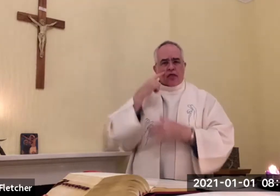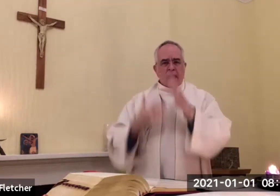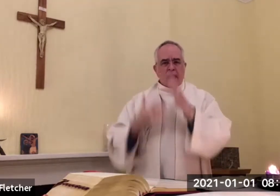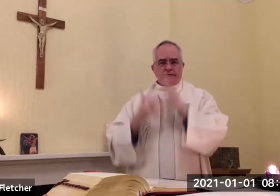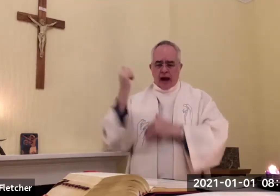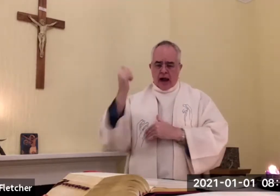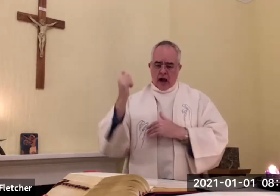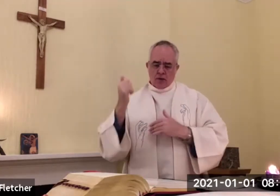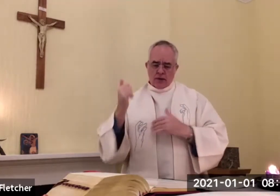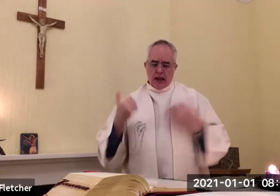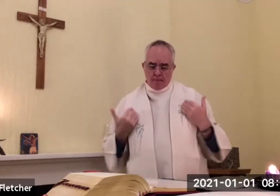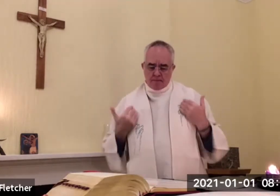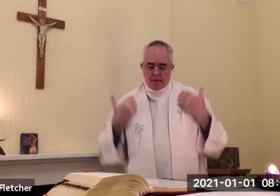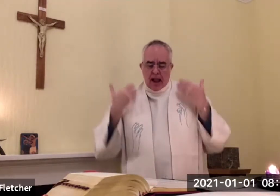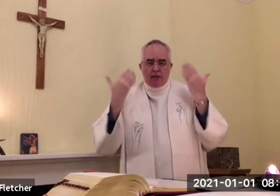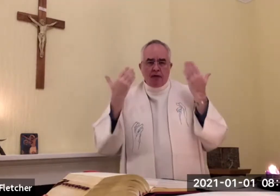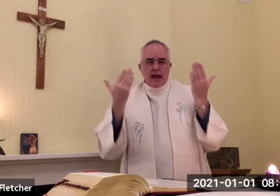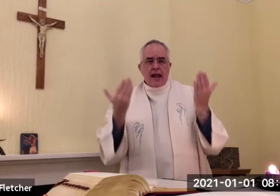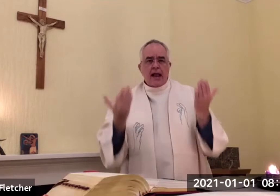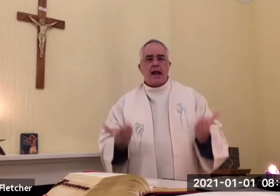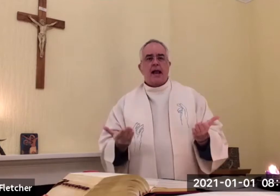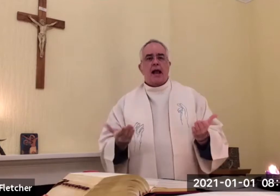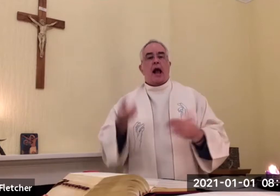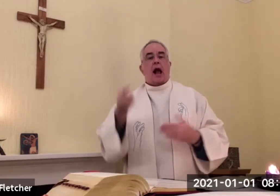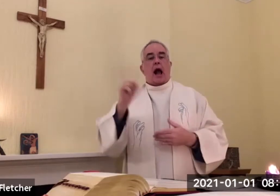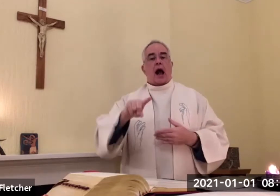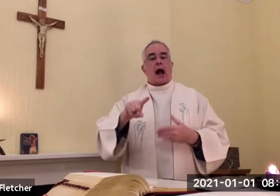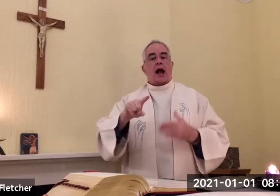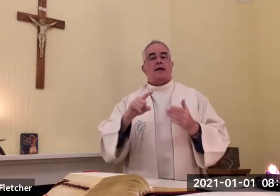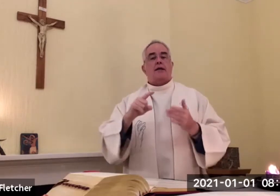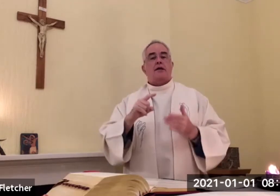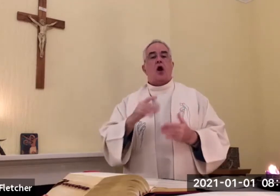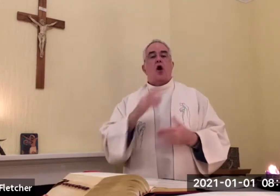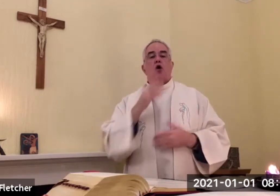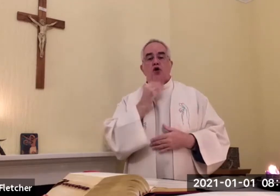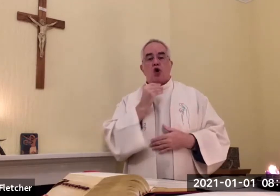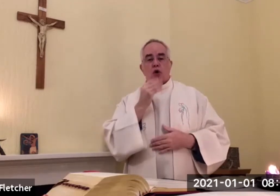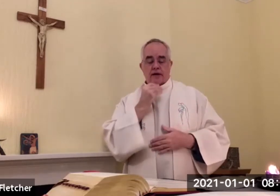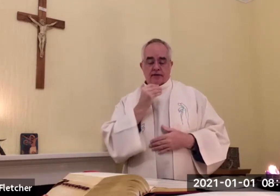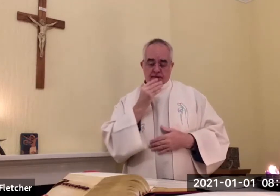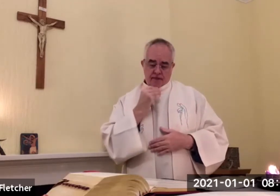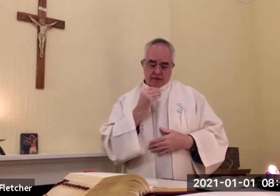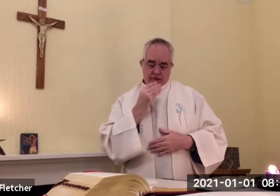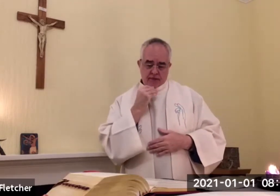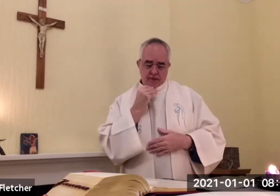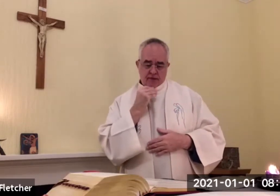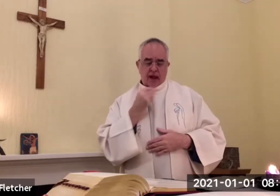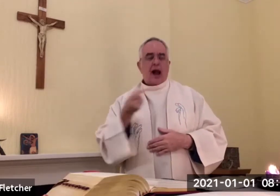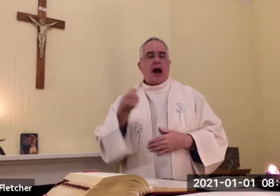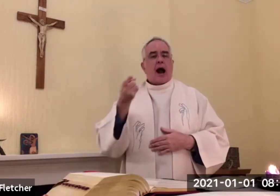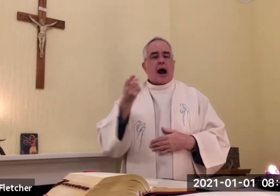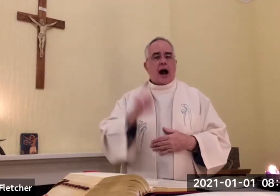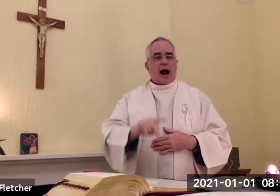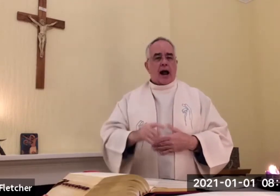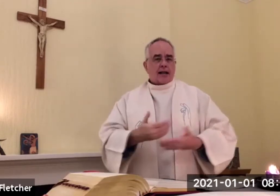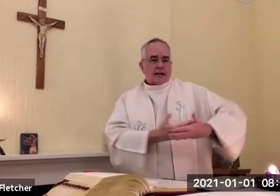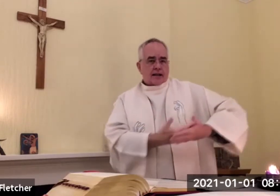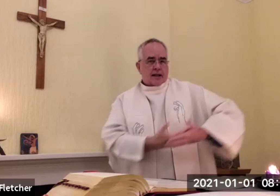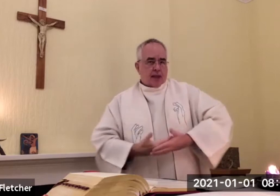They found Mary and Joseph and the